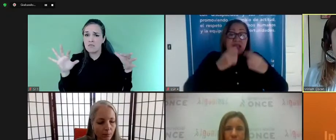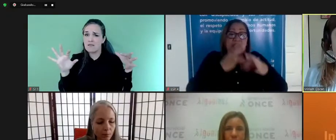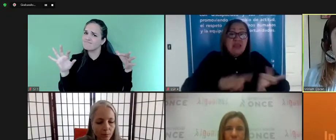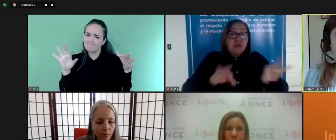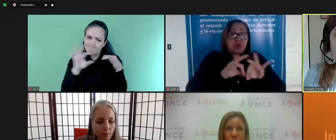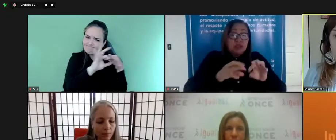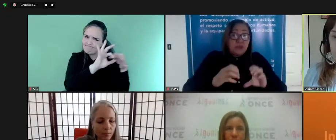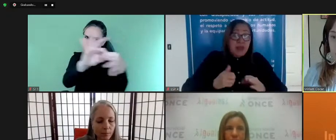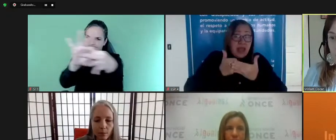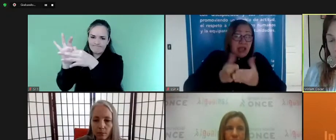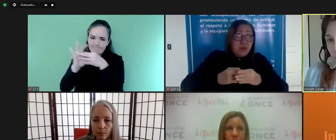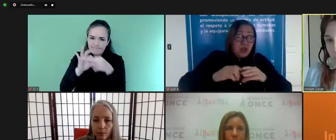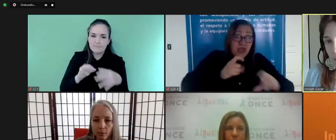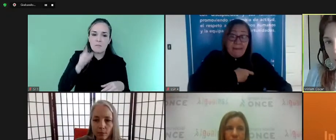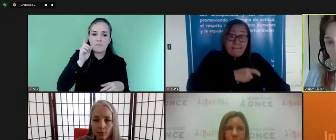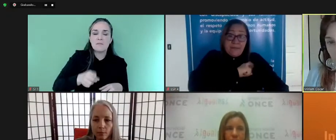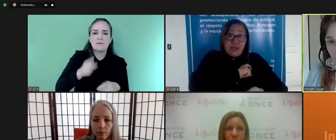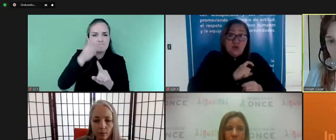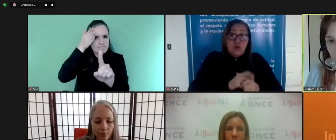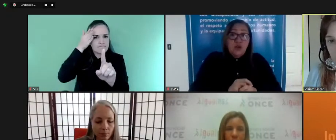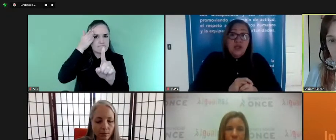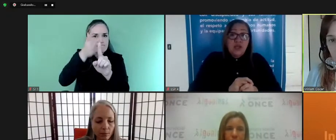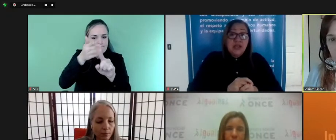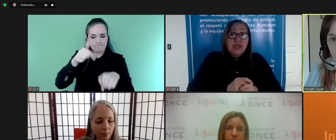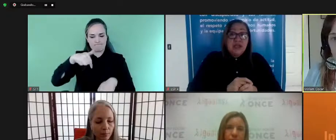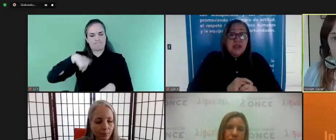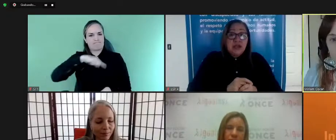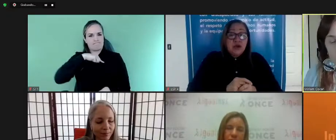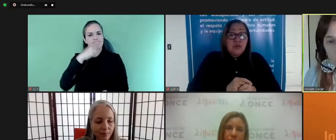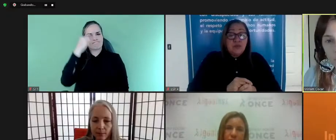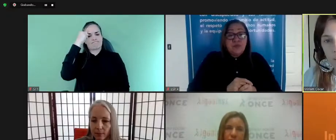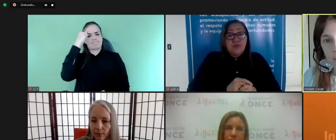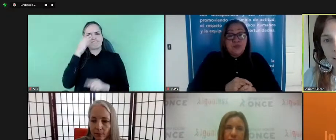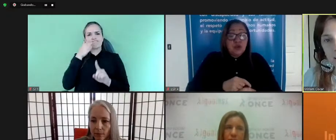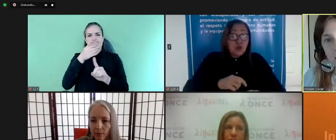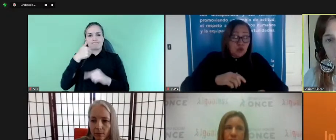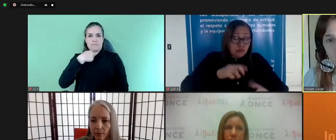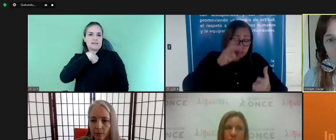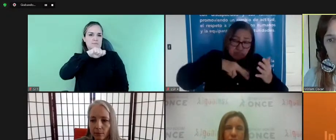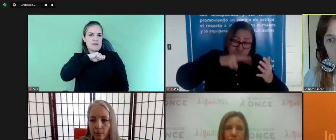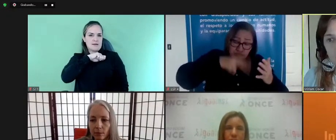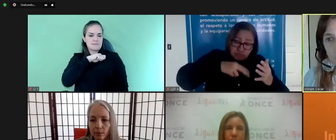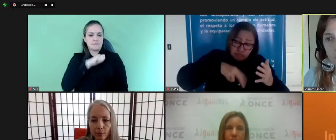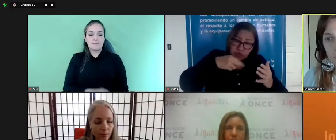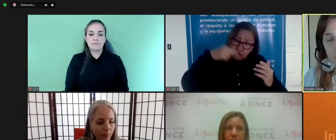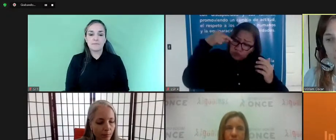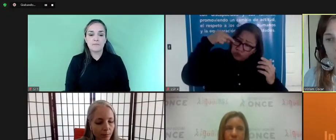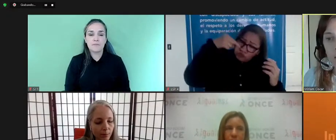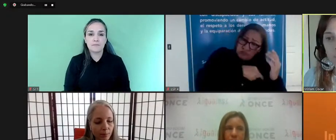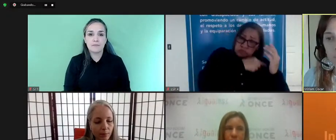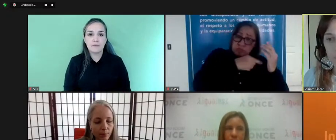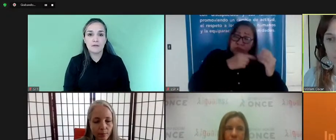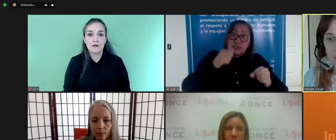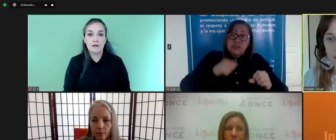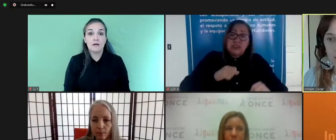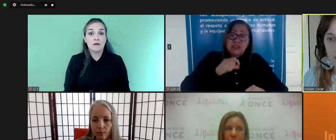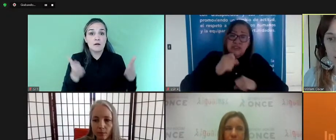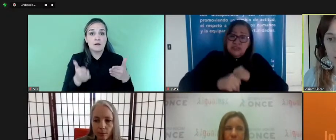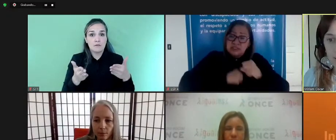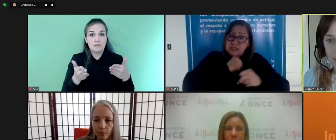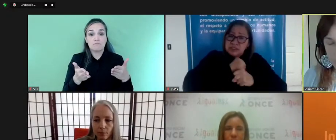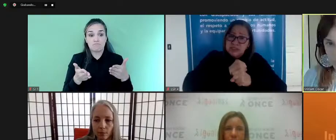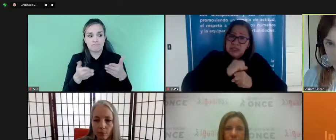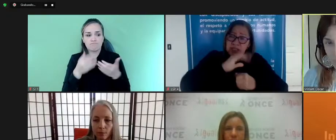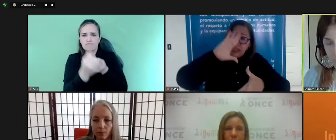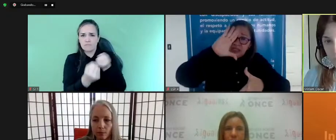priority for the spanish cooperation and now without wanting to tell you